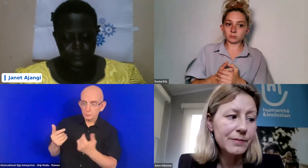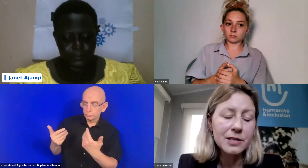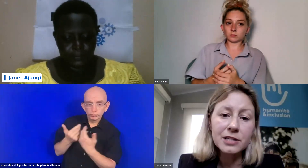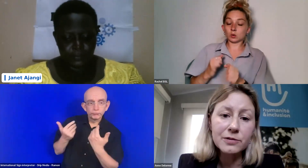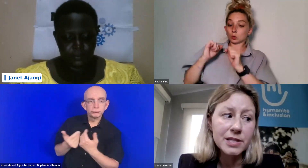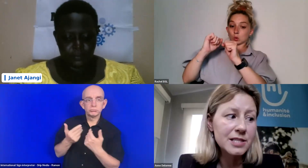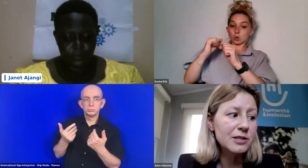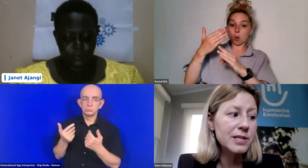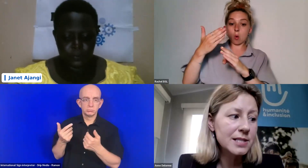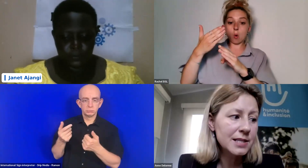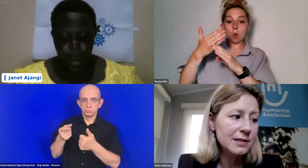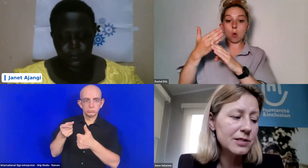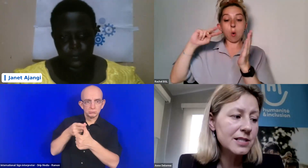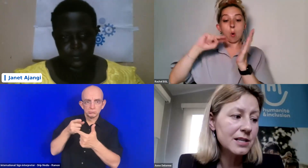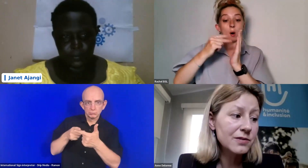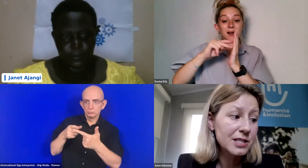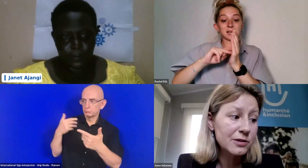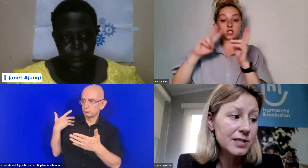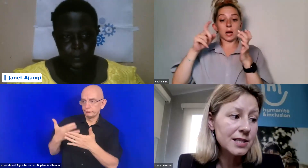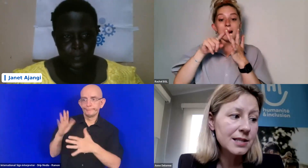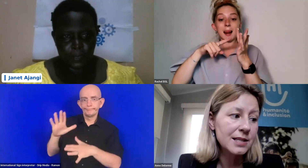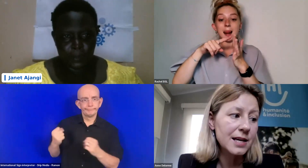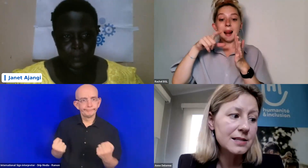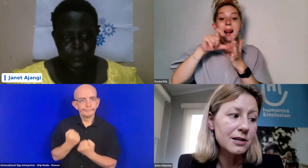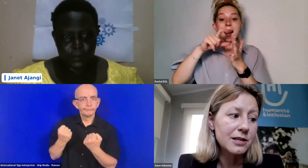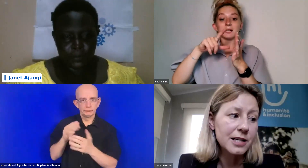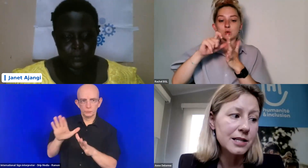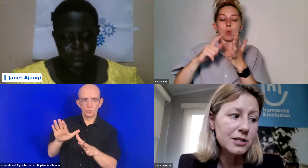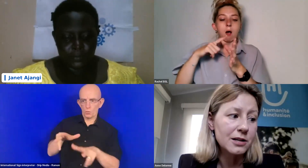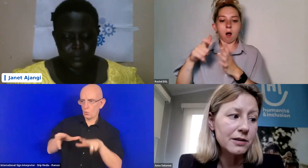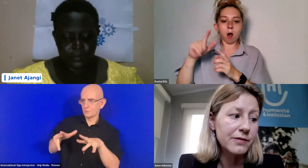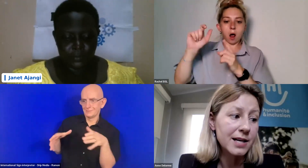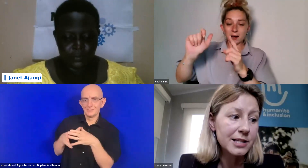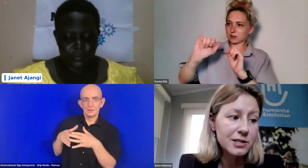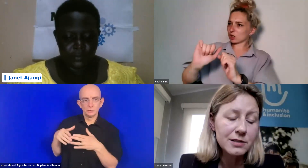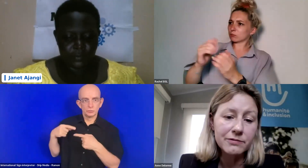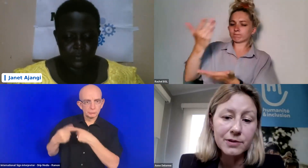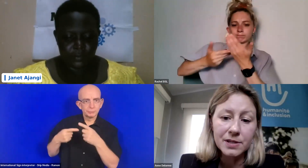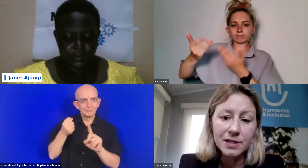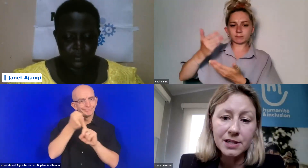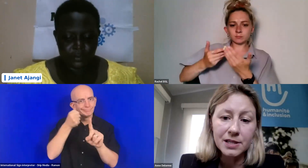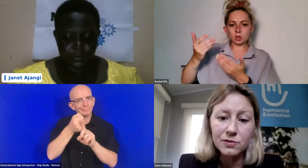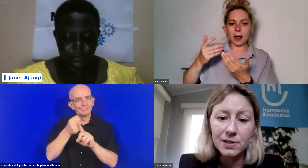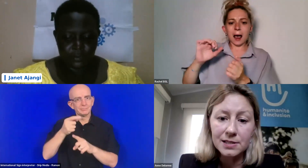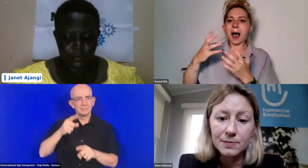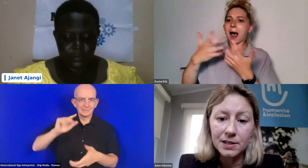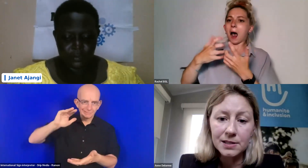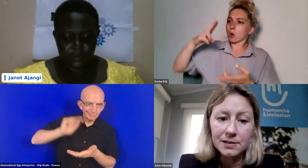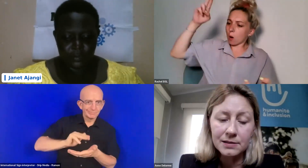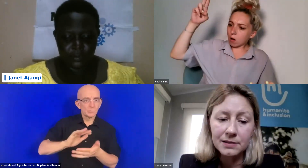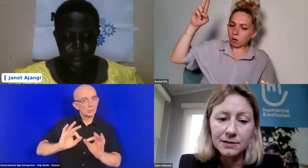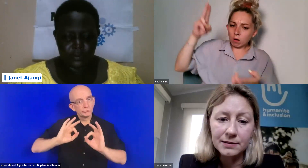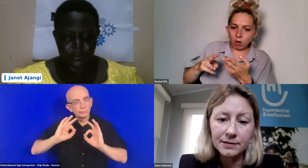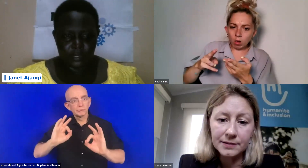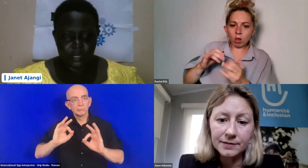organization, that have been decreasing or successful in decreasing the SRHR violations of women and girls with